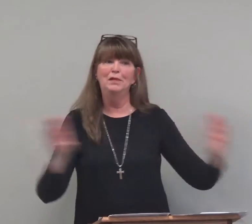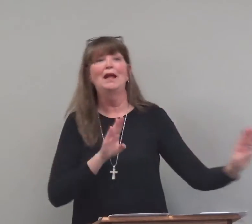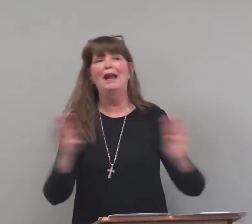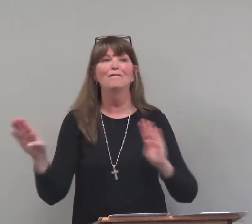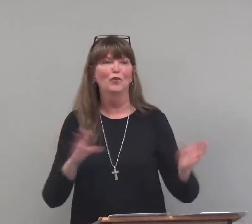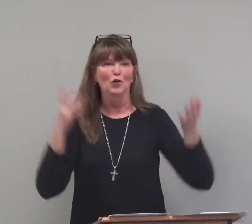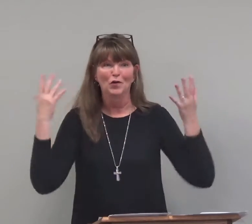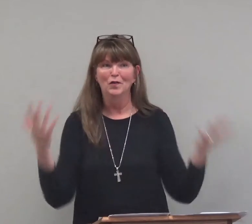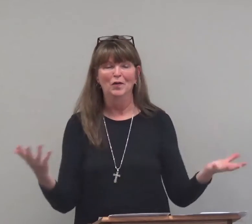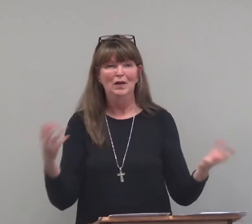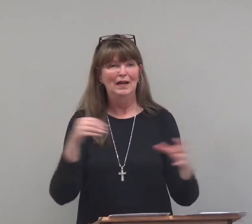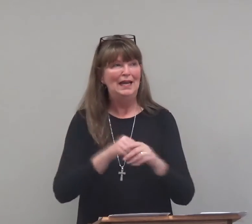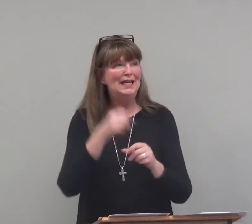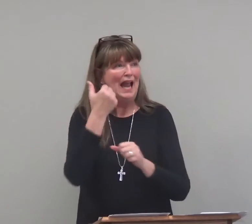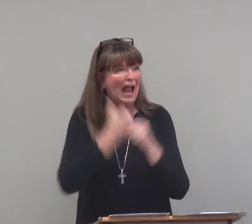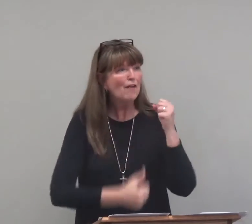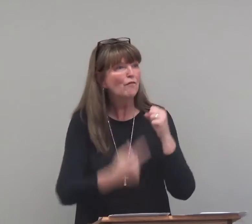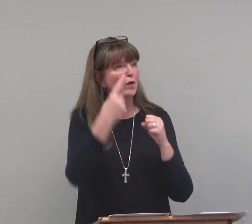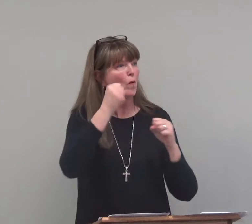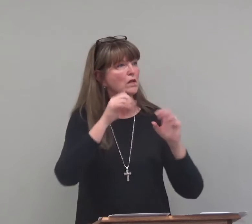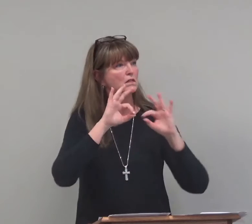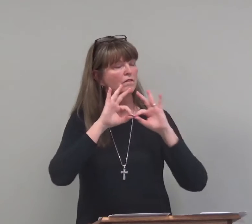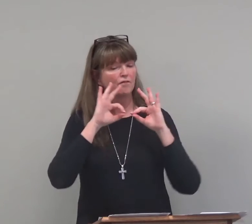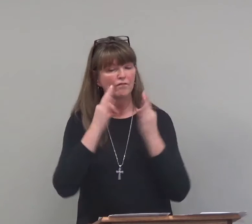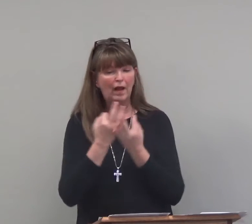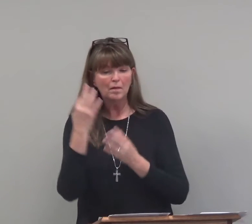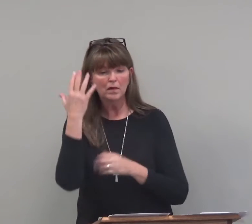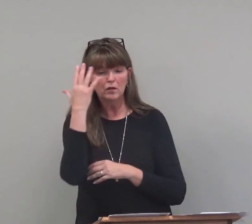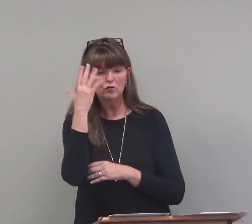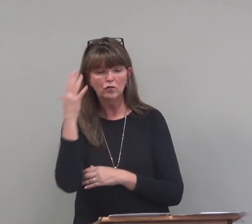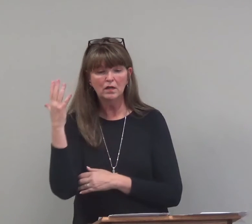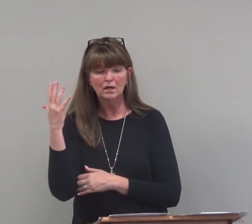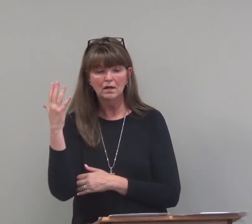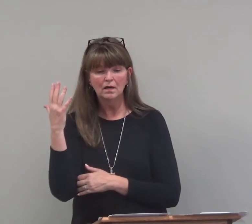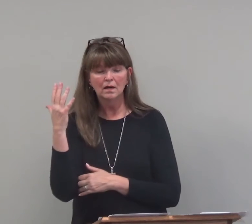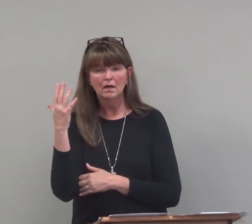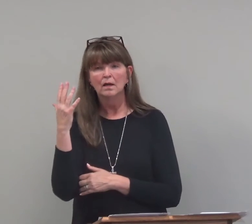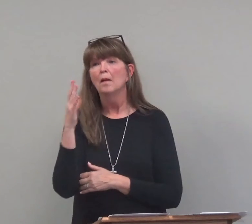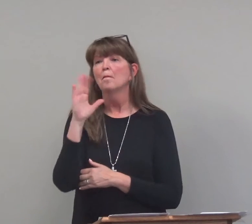There are a lot of people in everybody's family trees that have bad behavior.